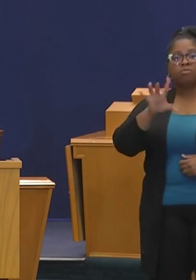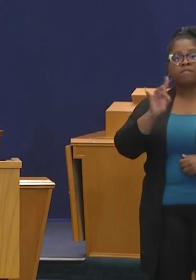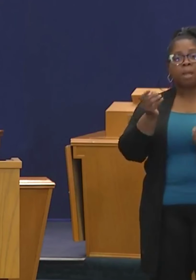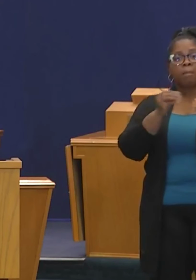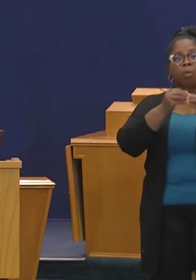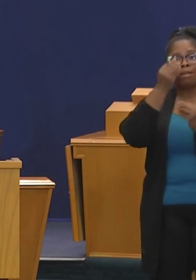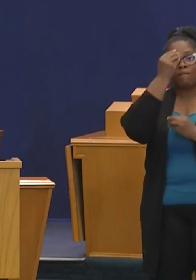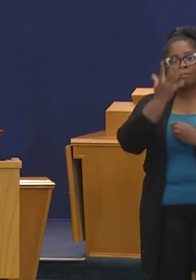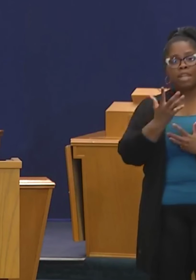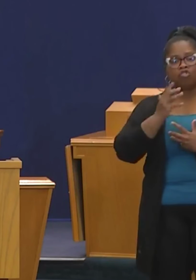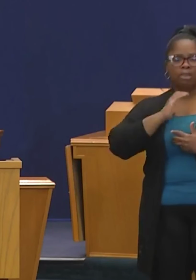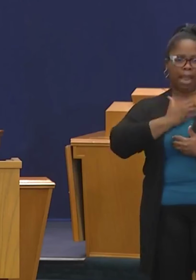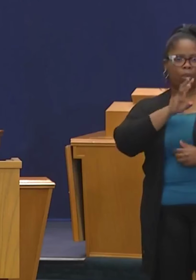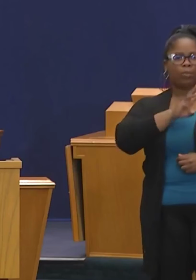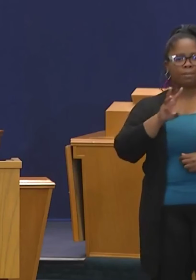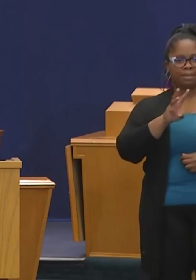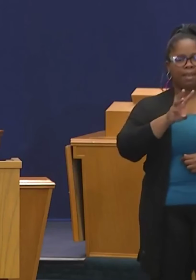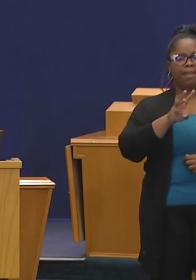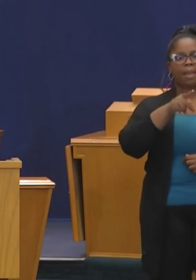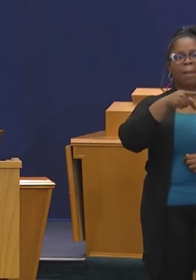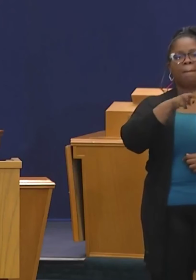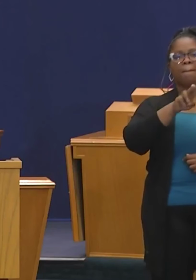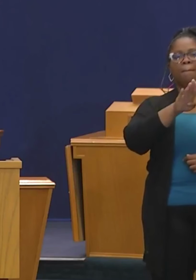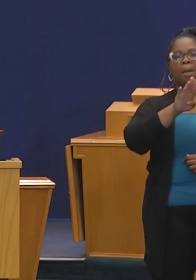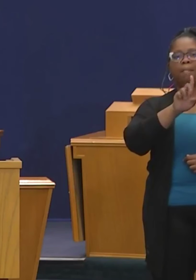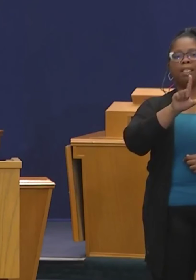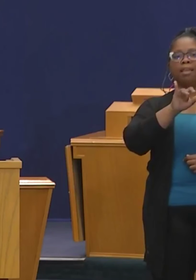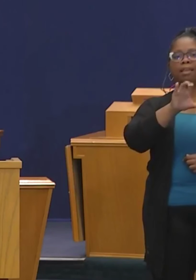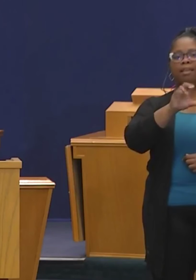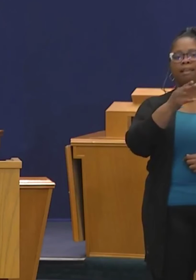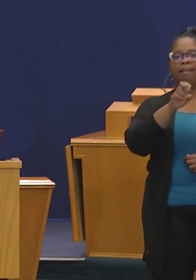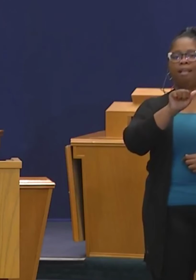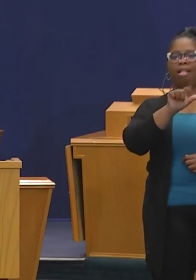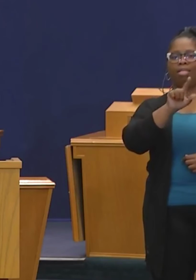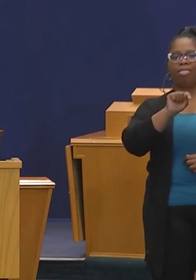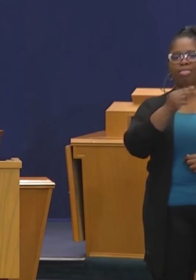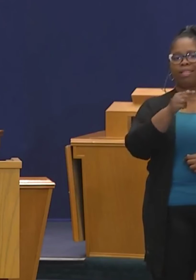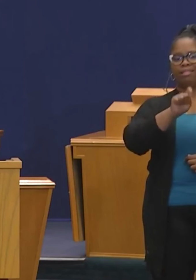Department of Health's website. That's at publichealth.lacounty.gov.